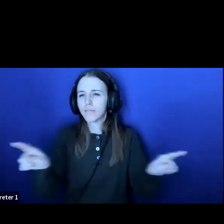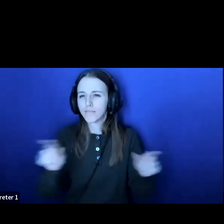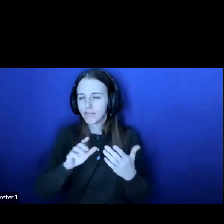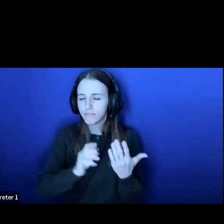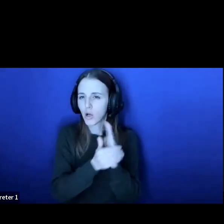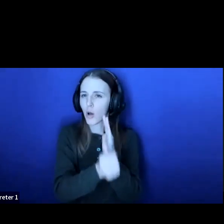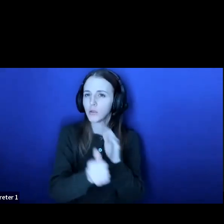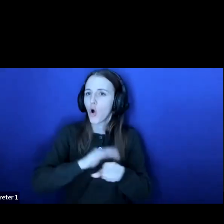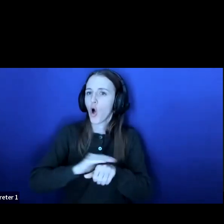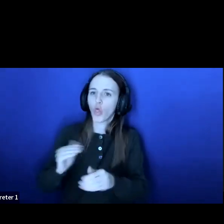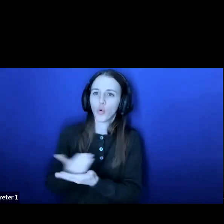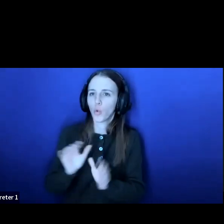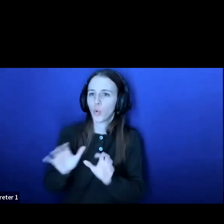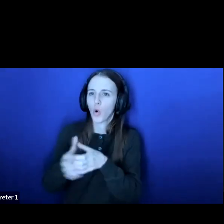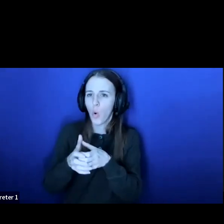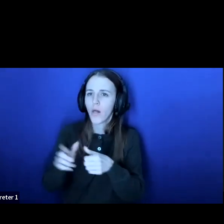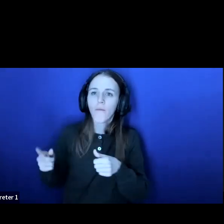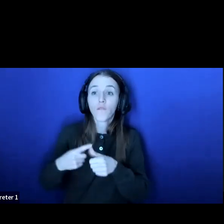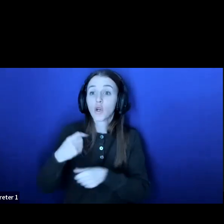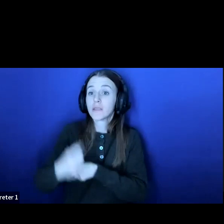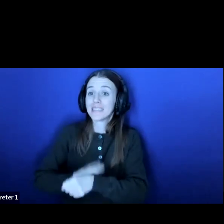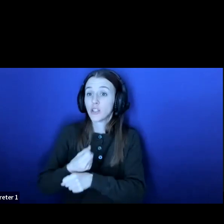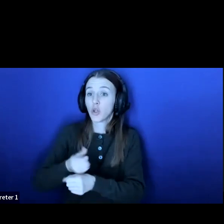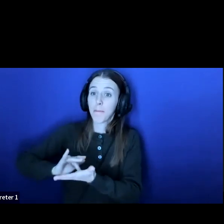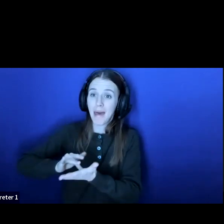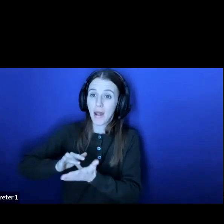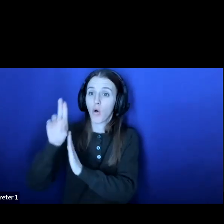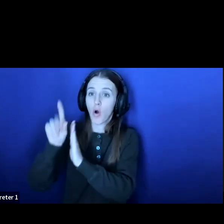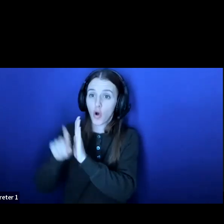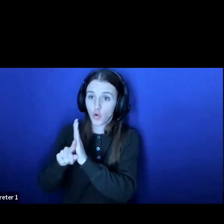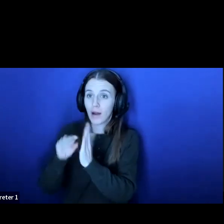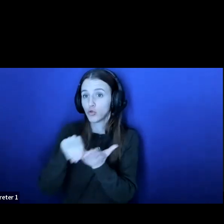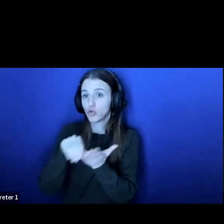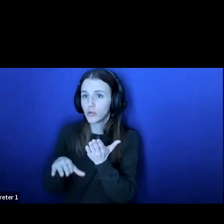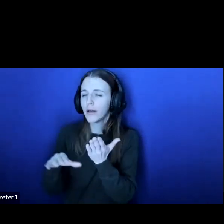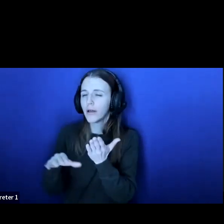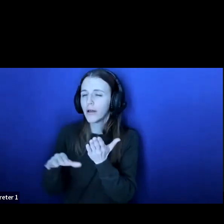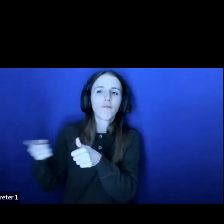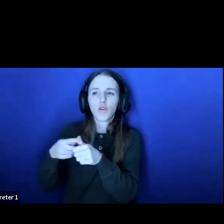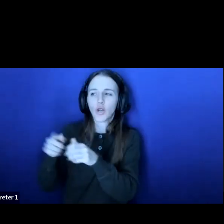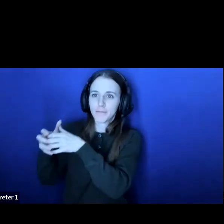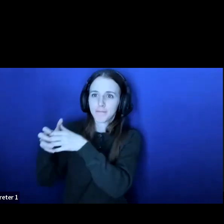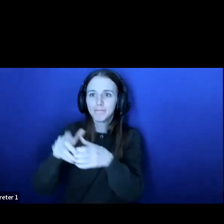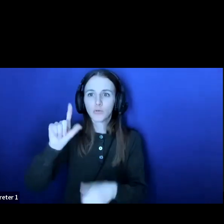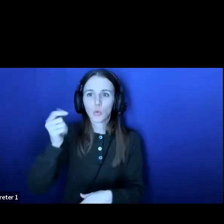new cohort of the first year medical undergraduate students who came as the first batch in 2019